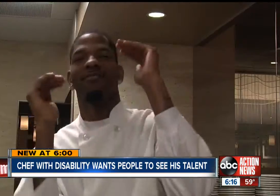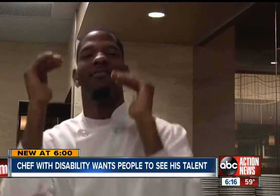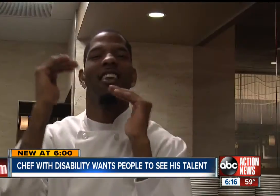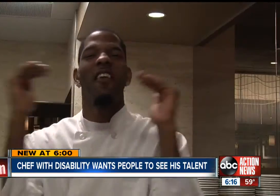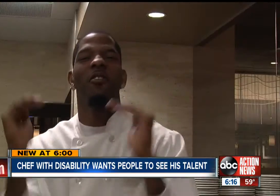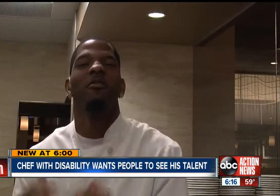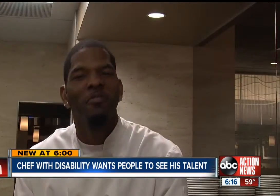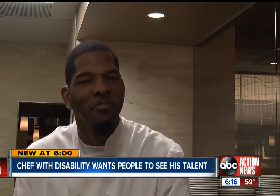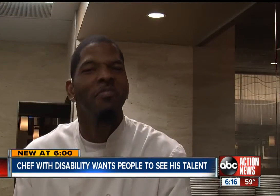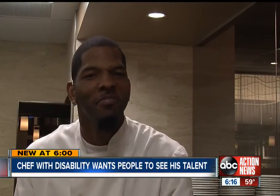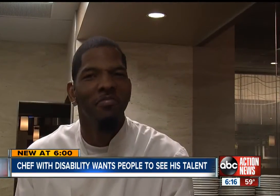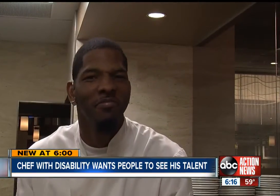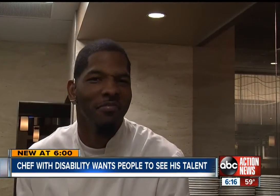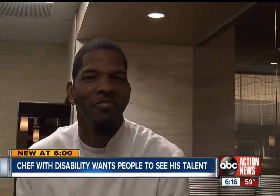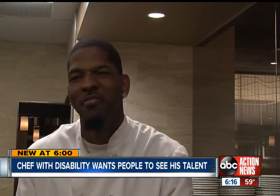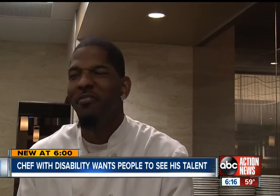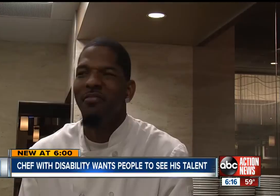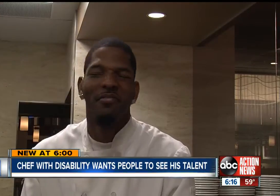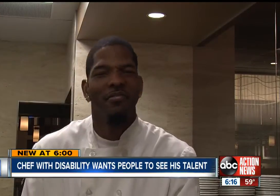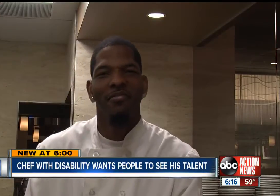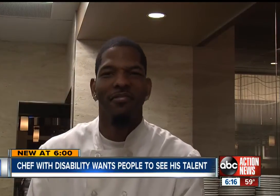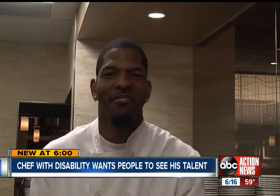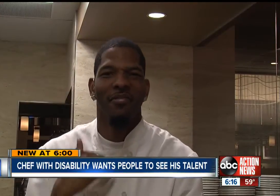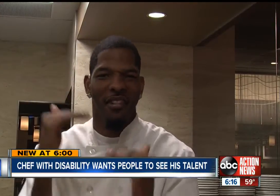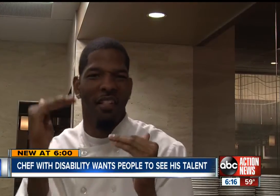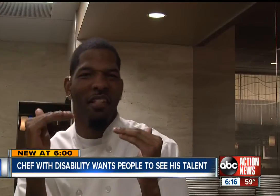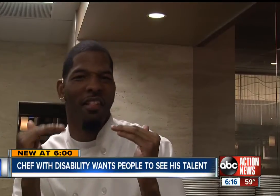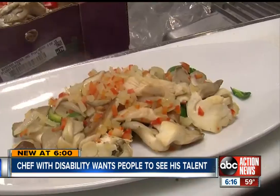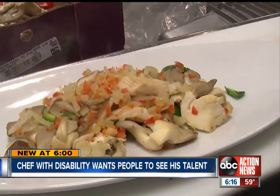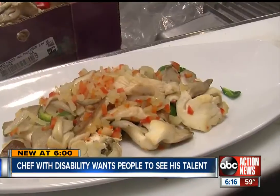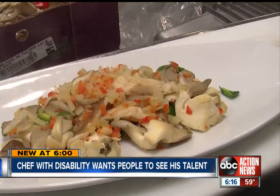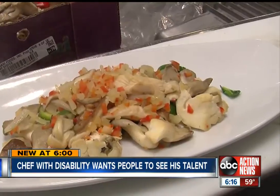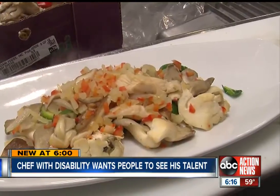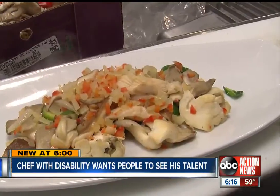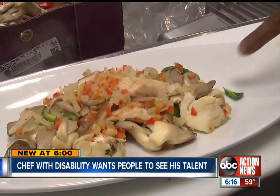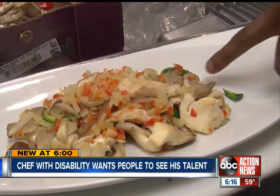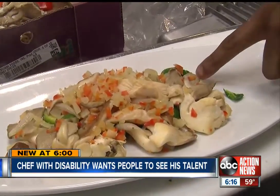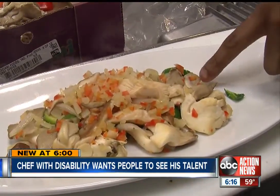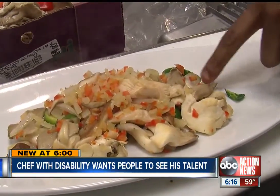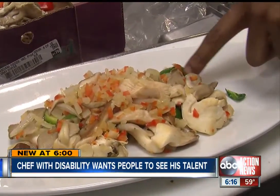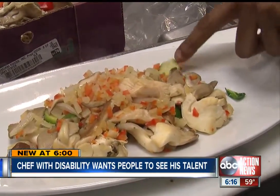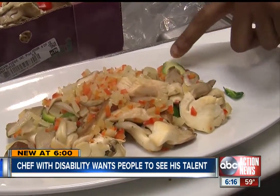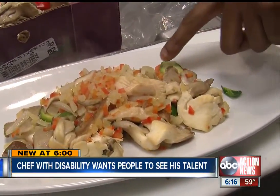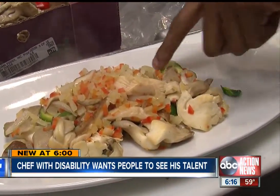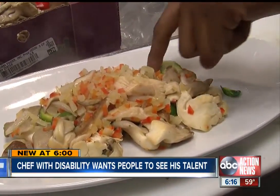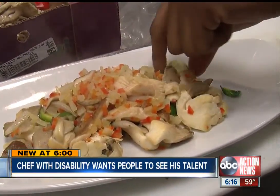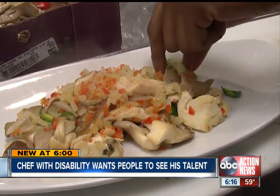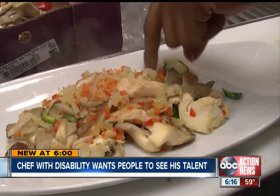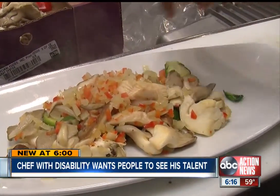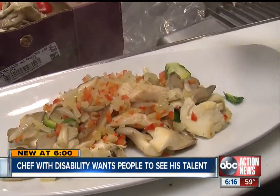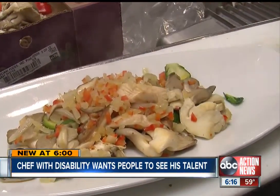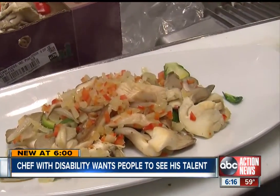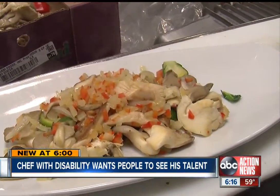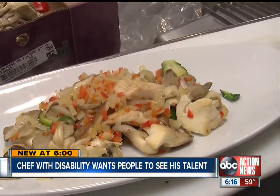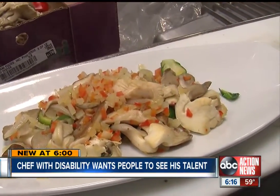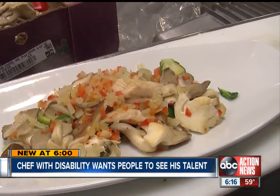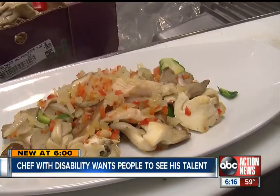He want to compete with other chefs and show them that, yeah, I'm here in the period, got disability, but I can still do this. I can be a better chef. I can be a good chef.